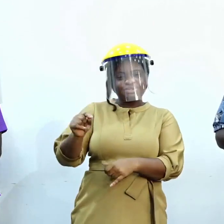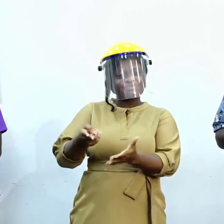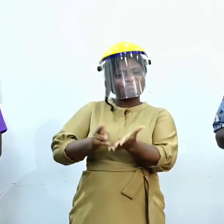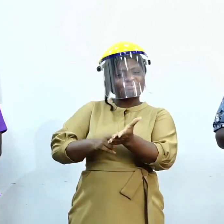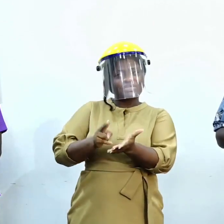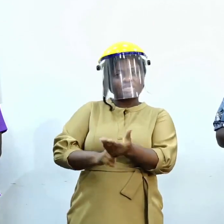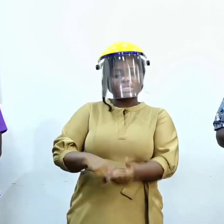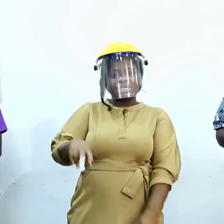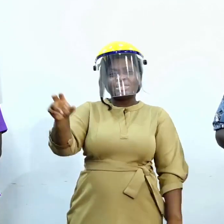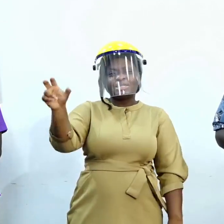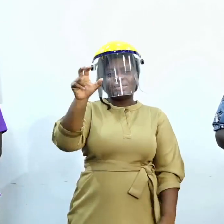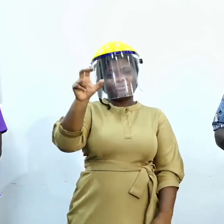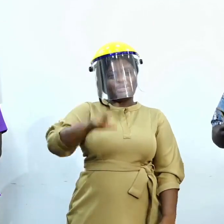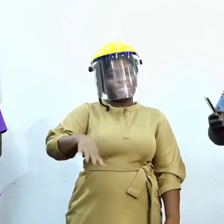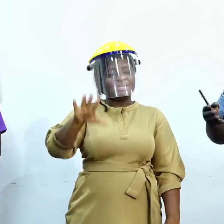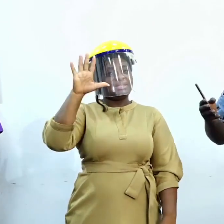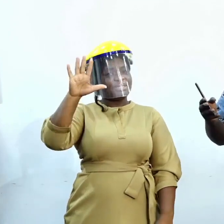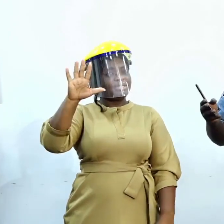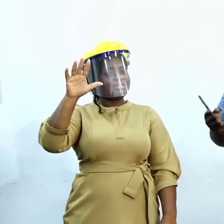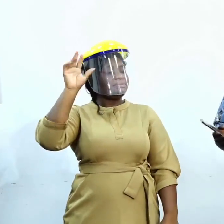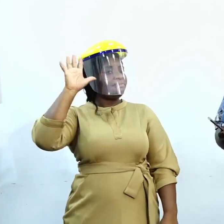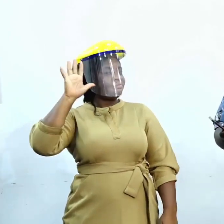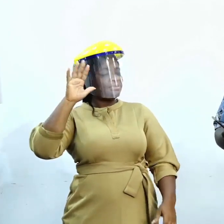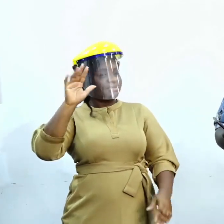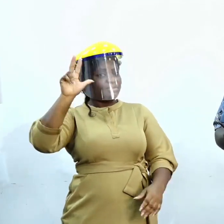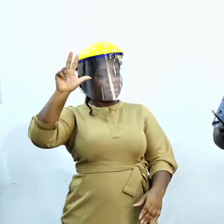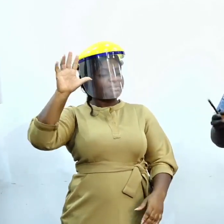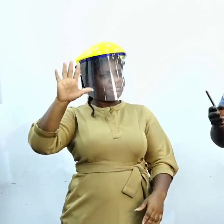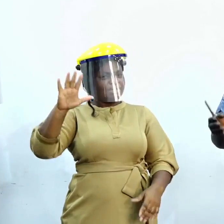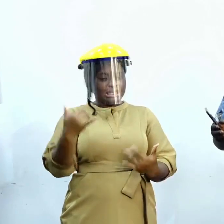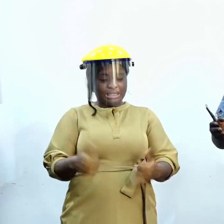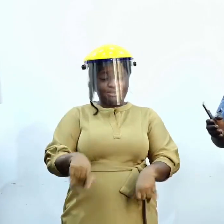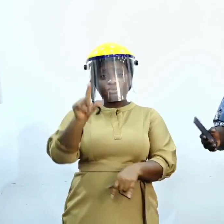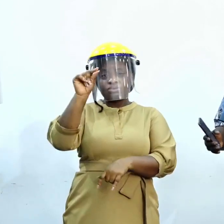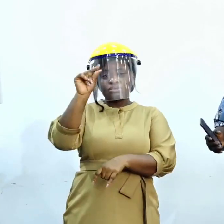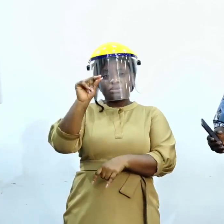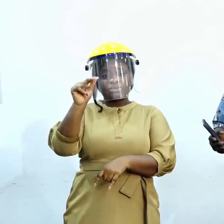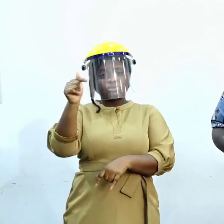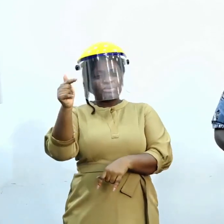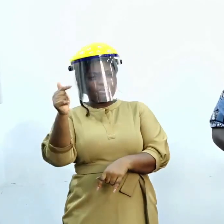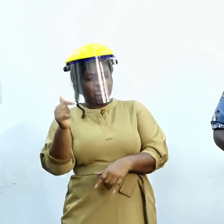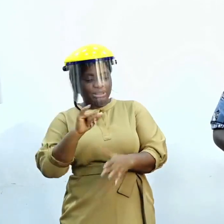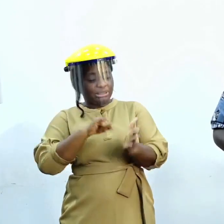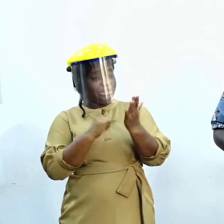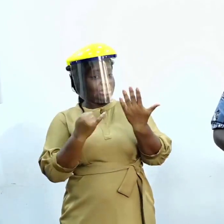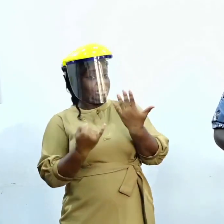about 335 cases. Now, in 2021, January to February alone,